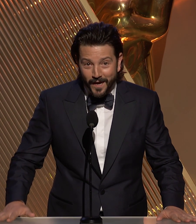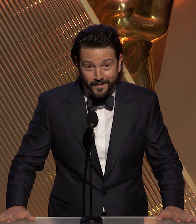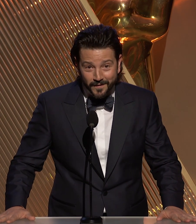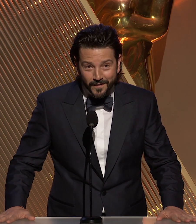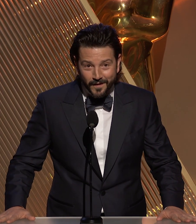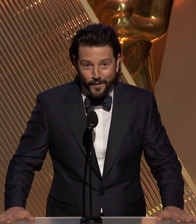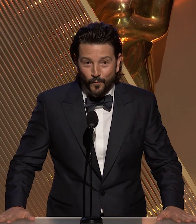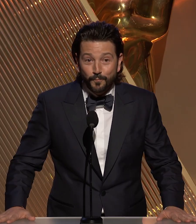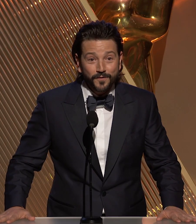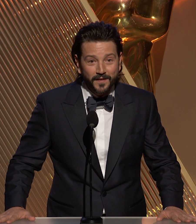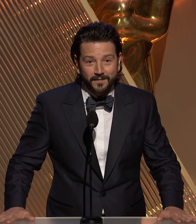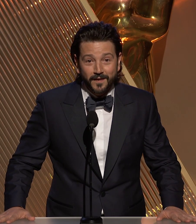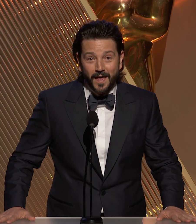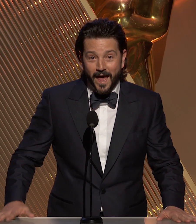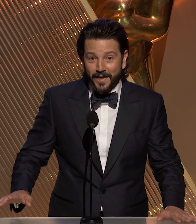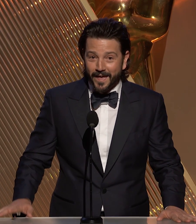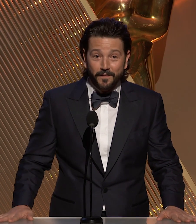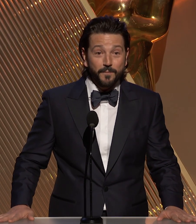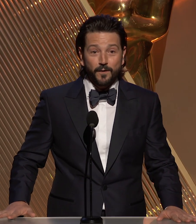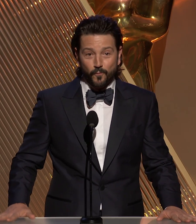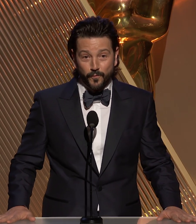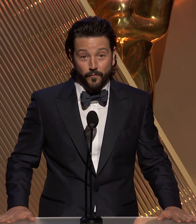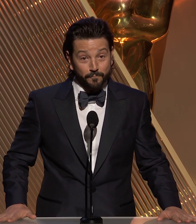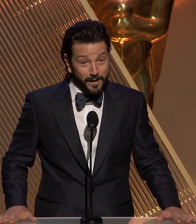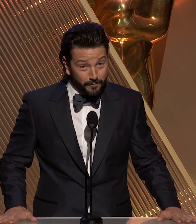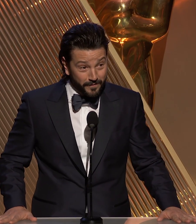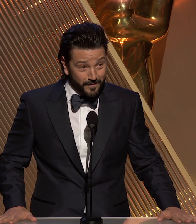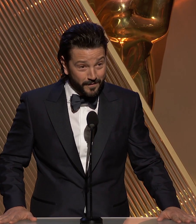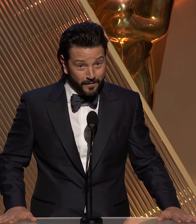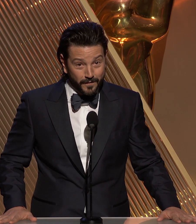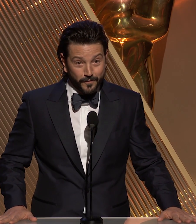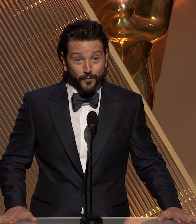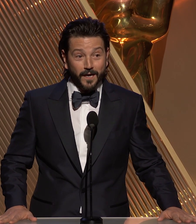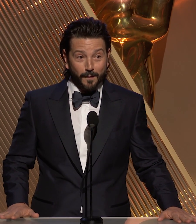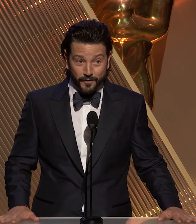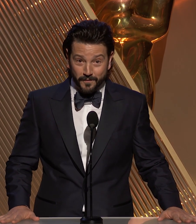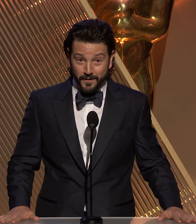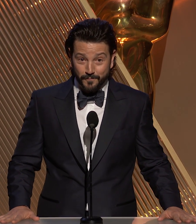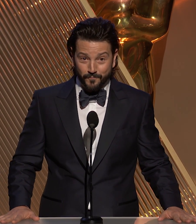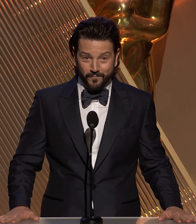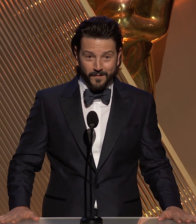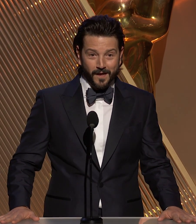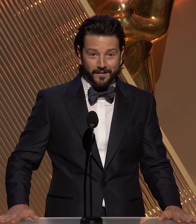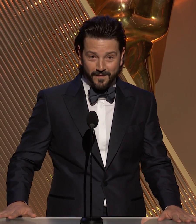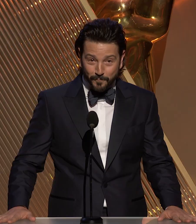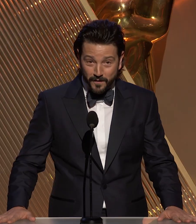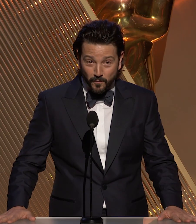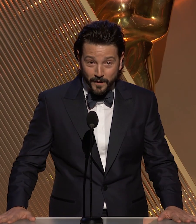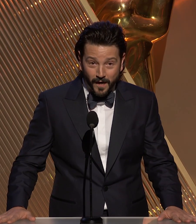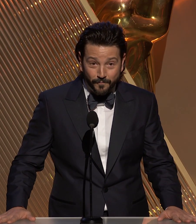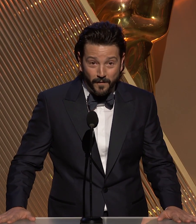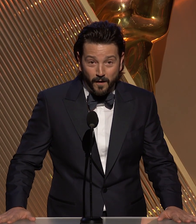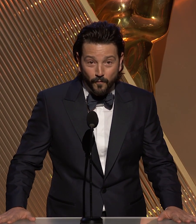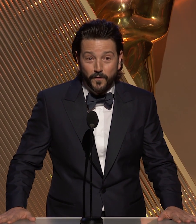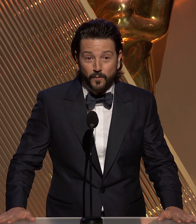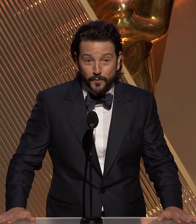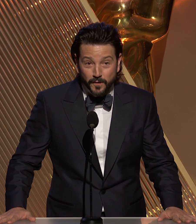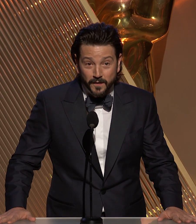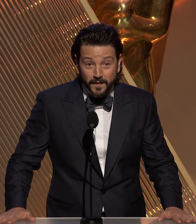tonight we present an Academy Award of Merit to Captioning. Accepting on behalf of the community